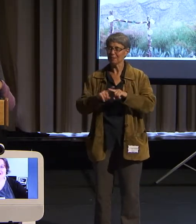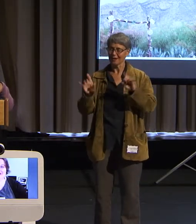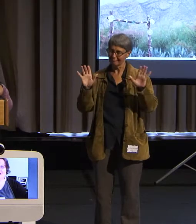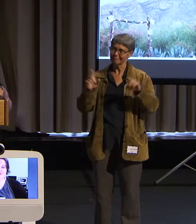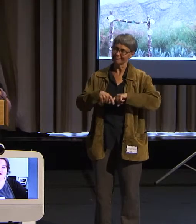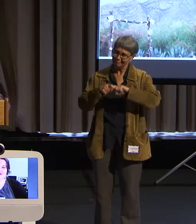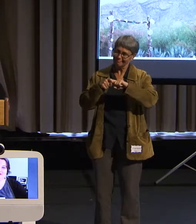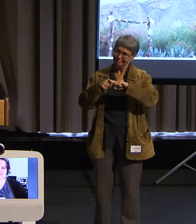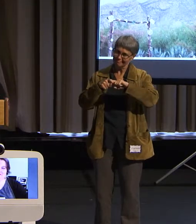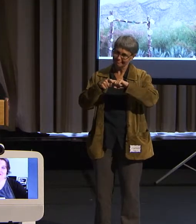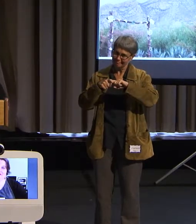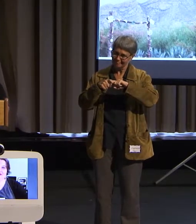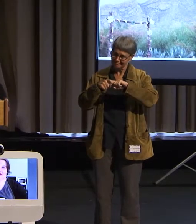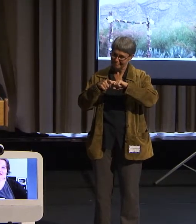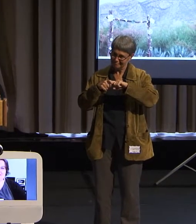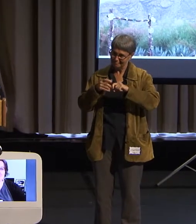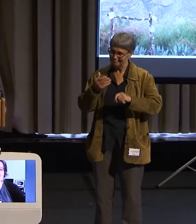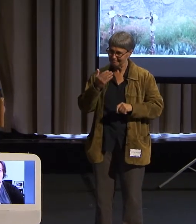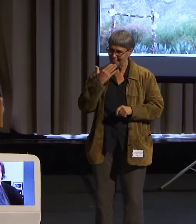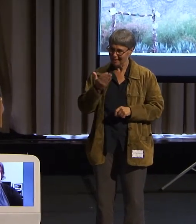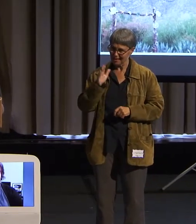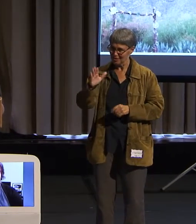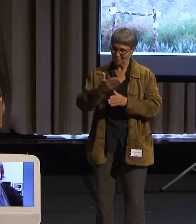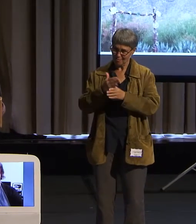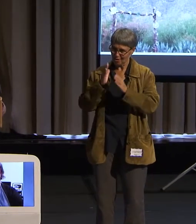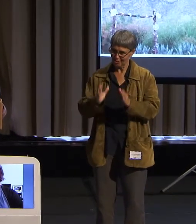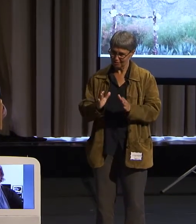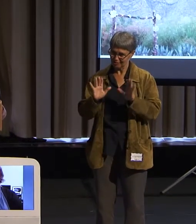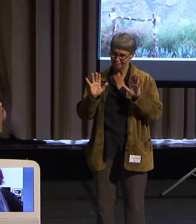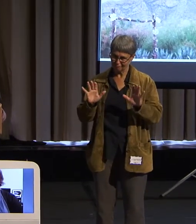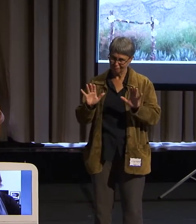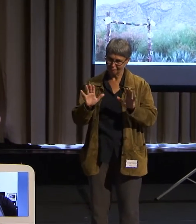And thank your partner if you're talking to somebody else.